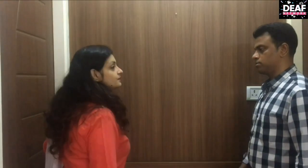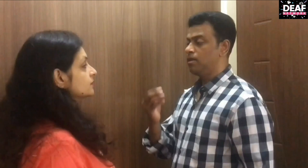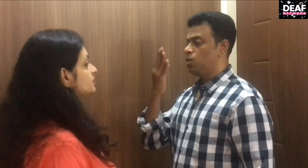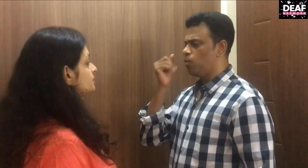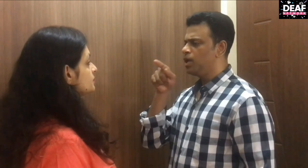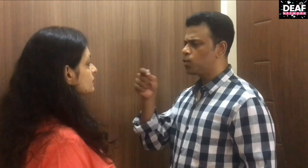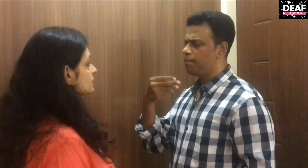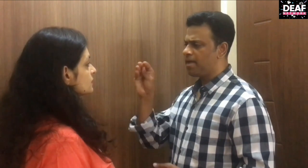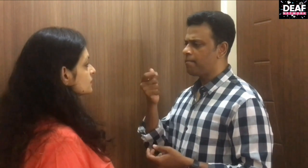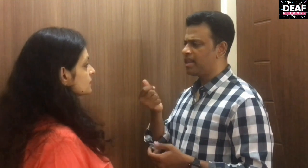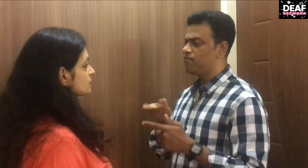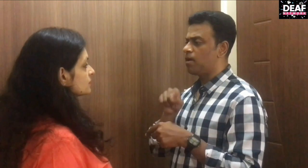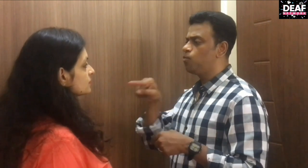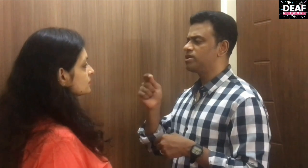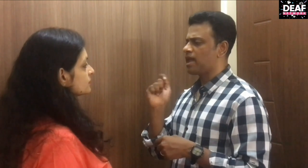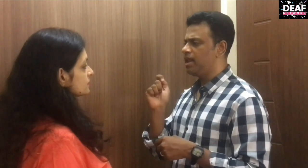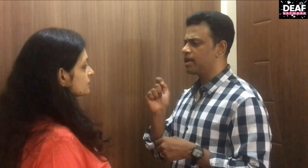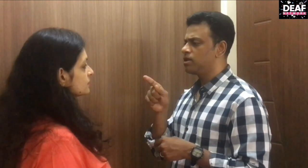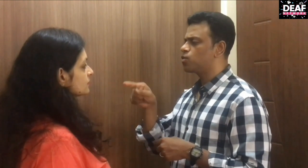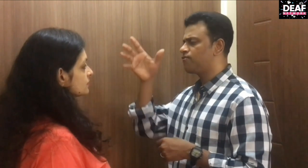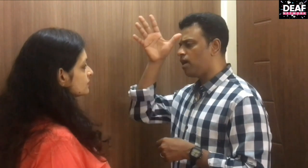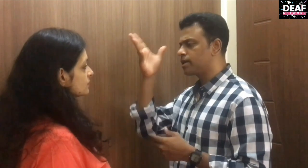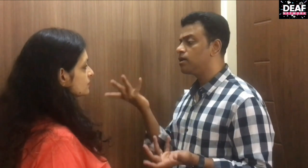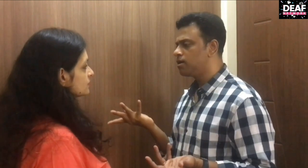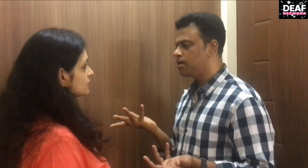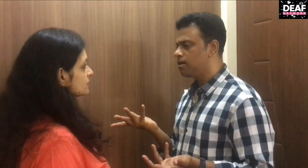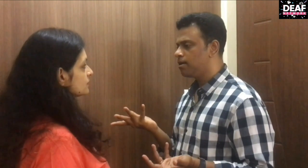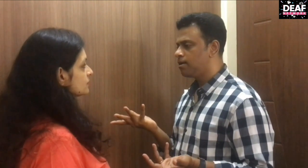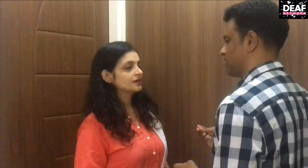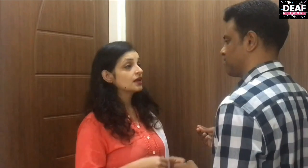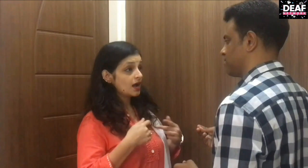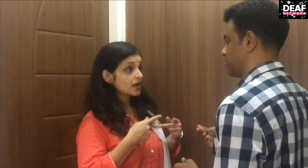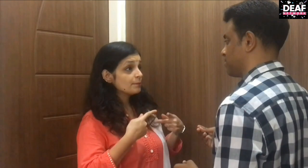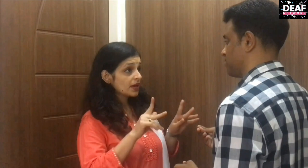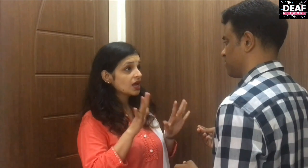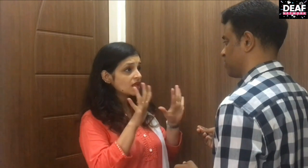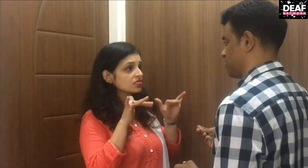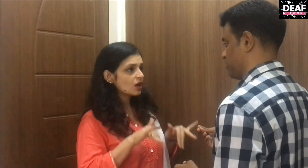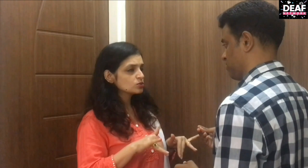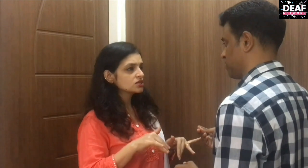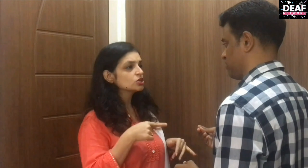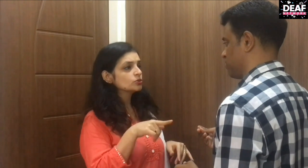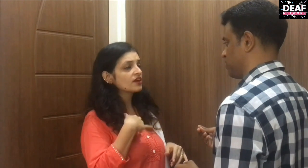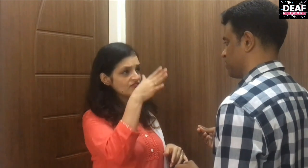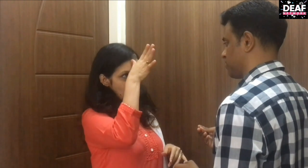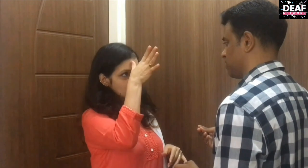Why do you pay money from your talents to your father? I pay the thousand to my father.